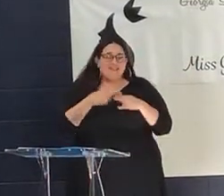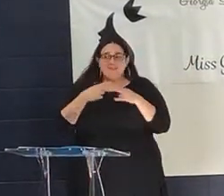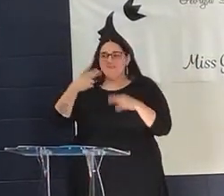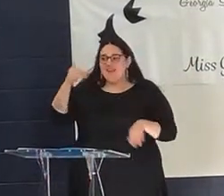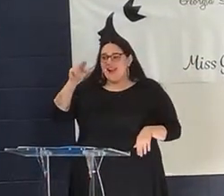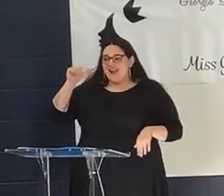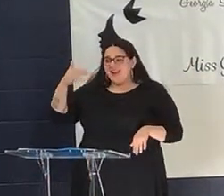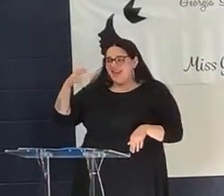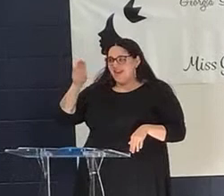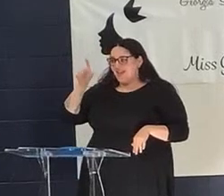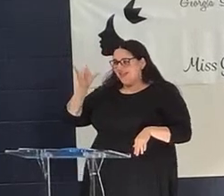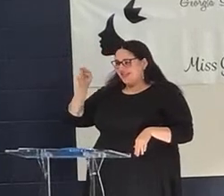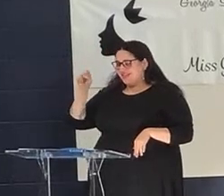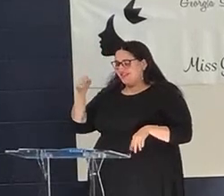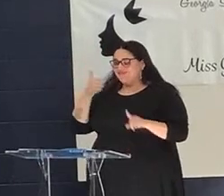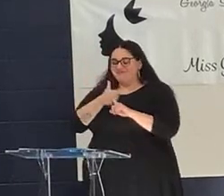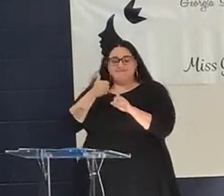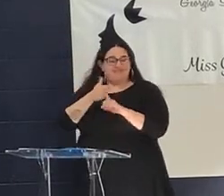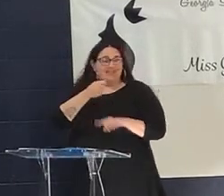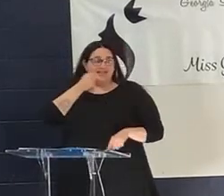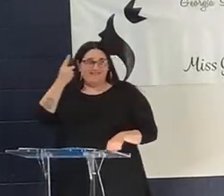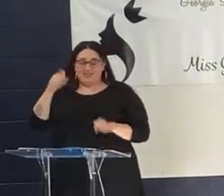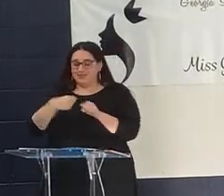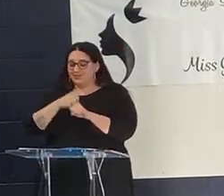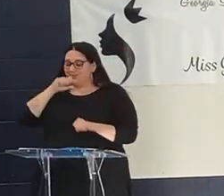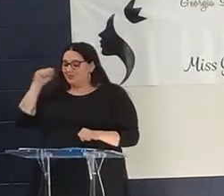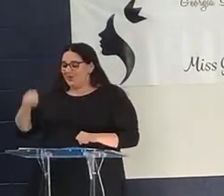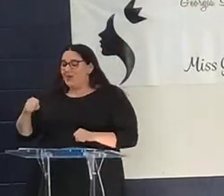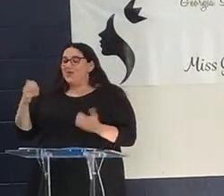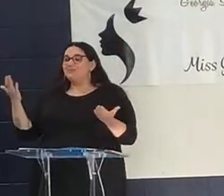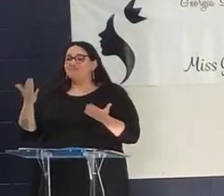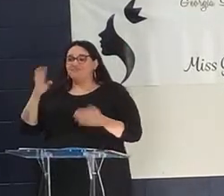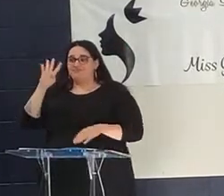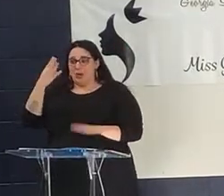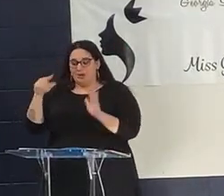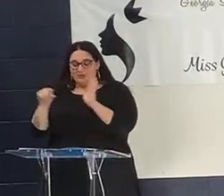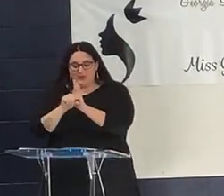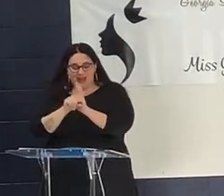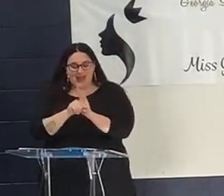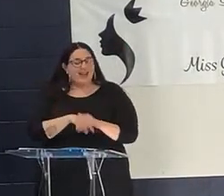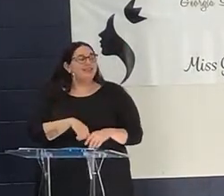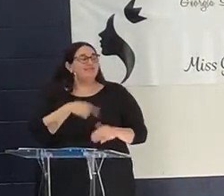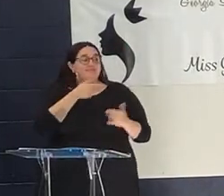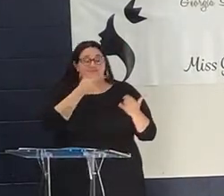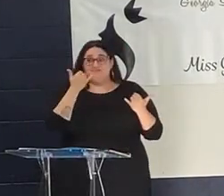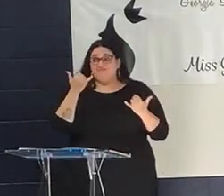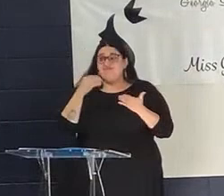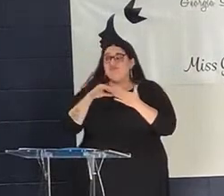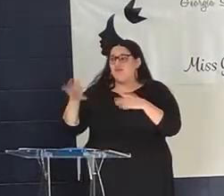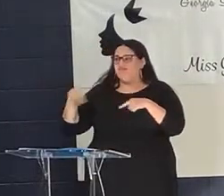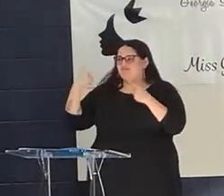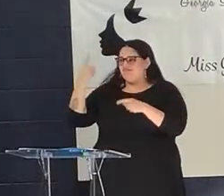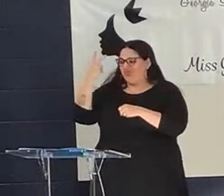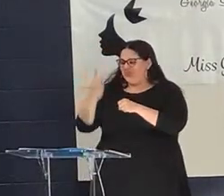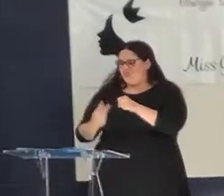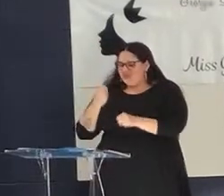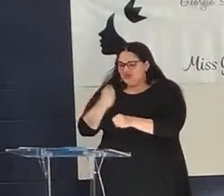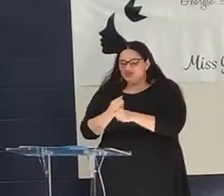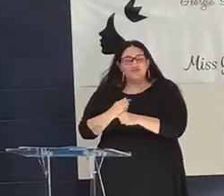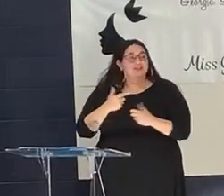This beautiful young lady is Hannah Collins. She's 11 years old. She's currently in fourth grade. She's been a student